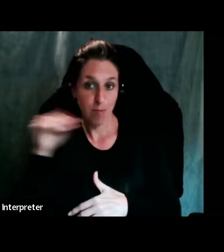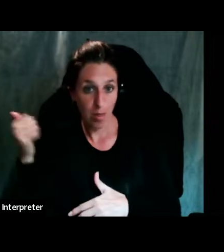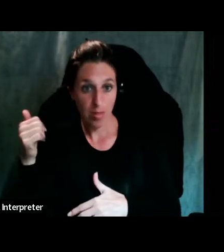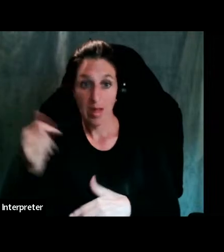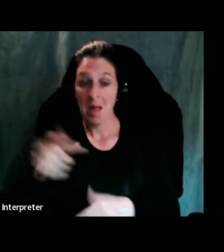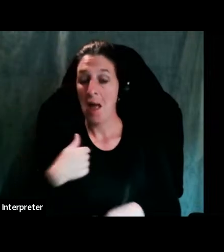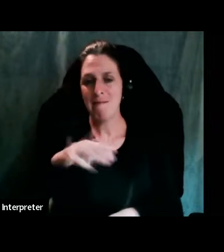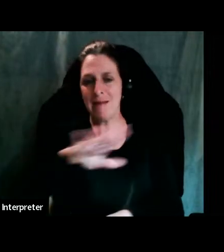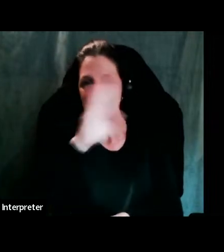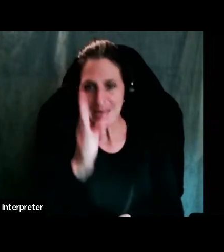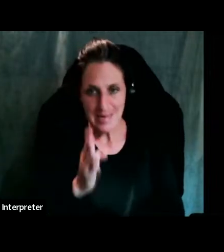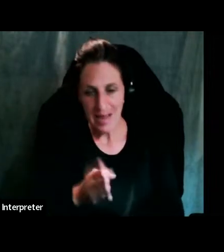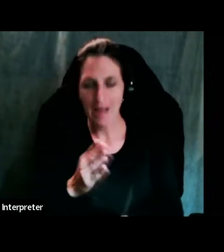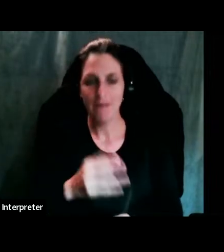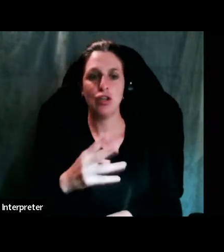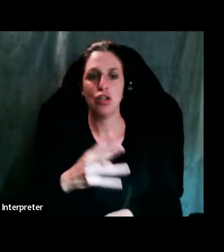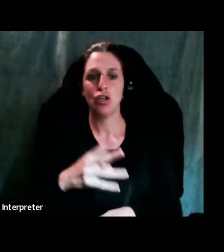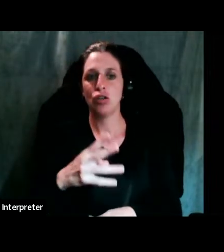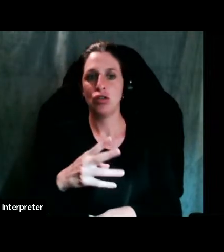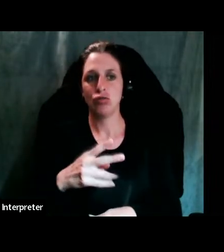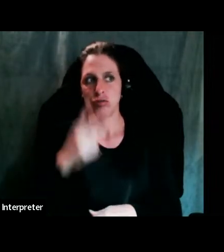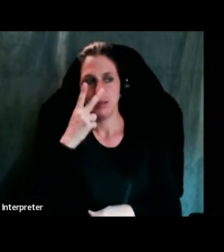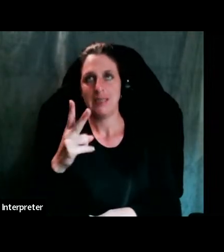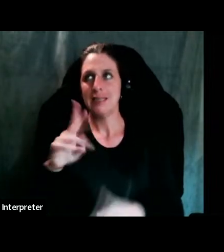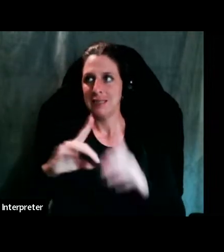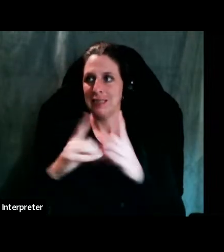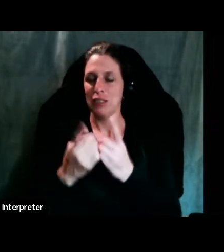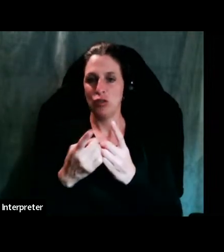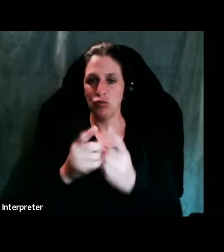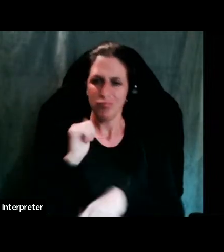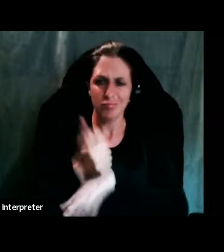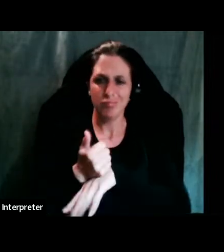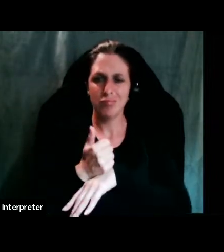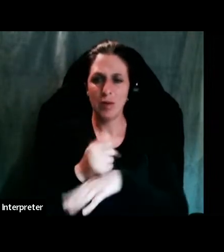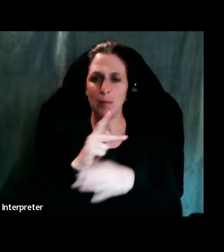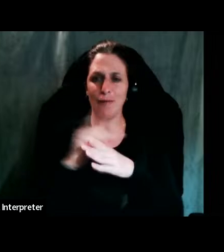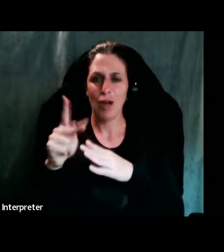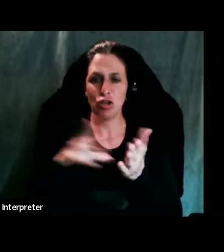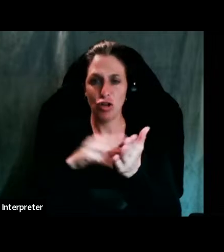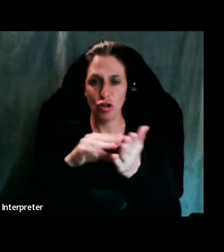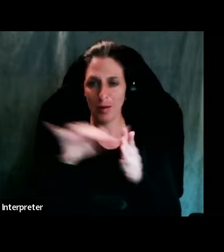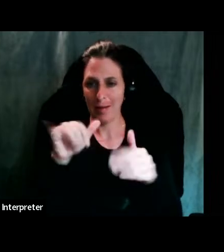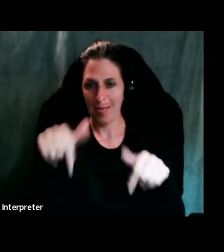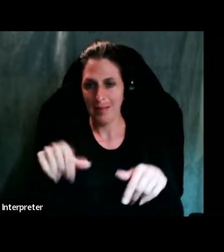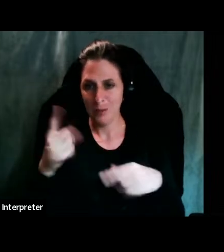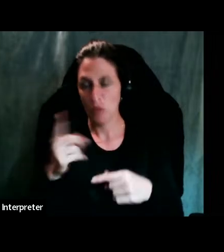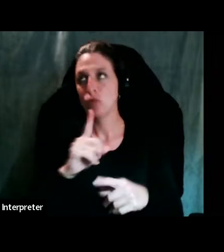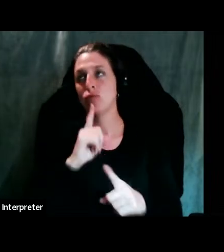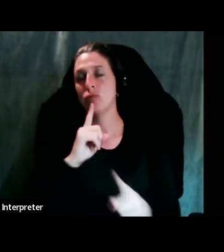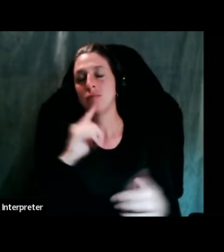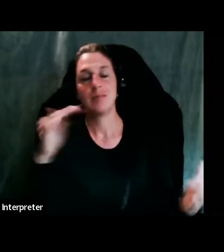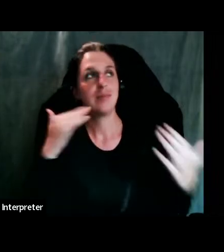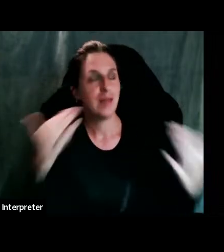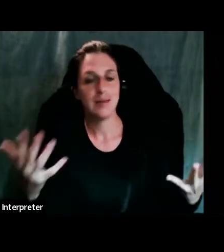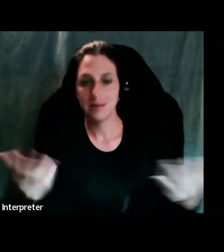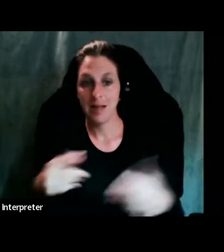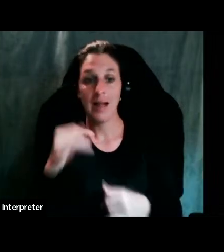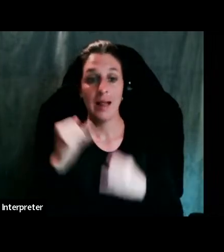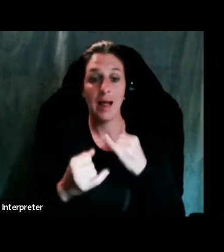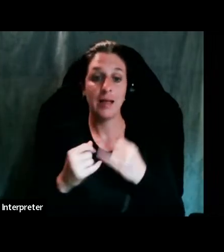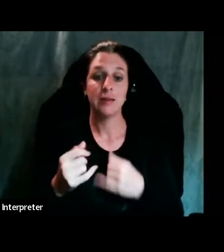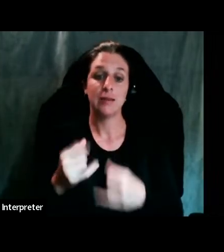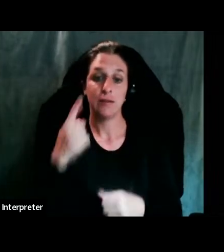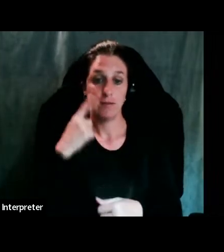on professional learning like this district does. It is really great. So big thanks. And then lastly, personal to me, today is